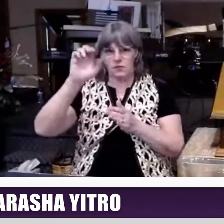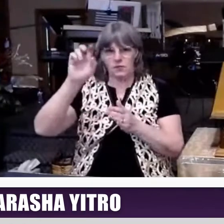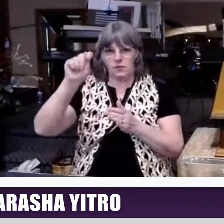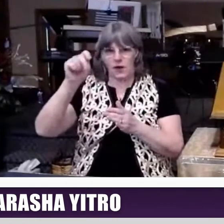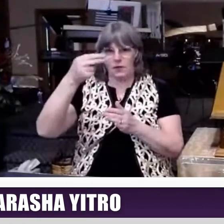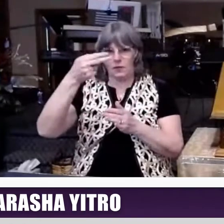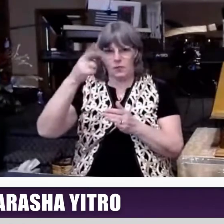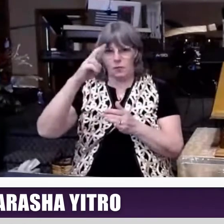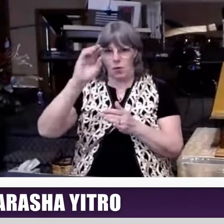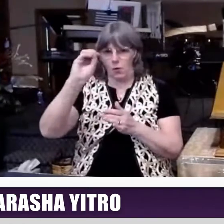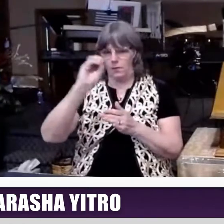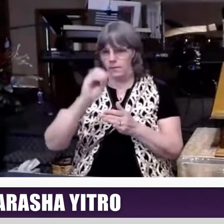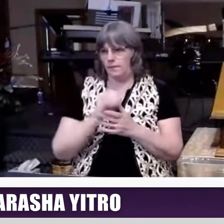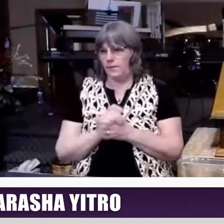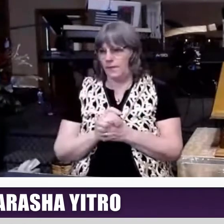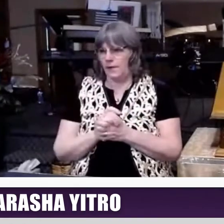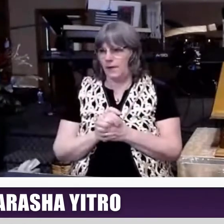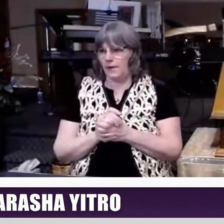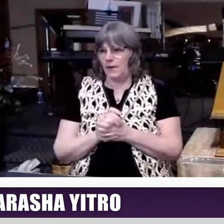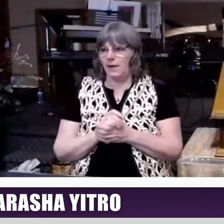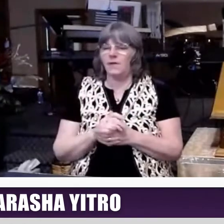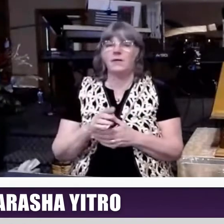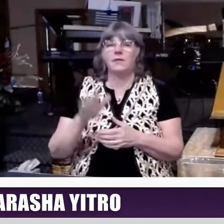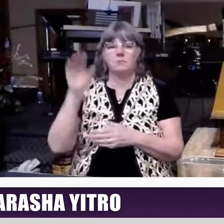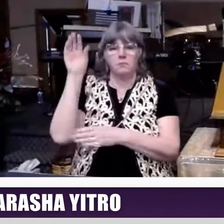YITRO, which means Jethro.